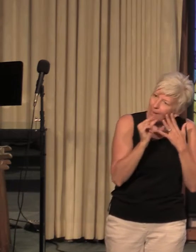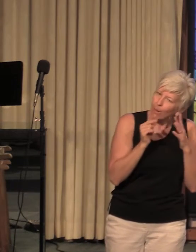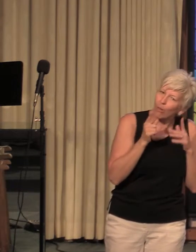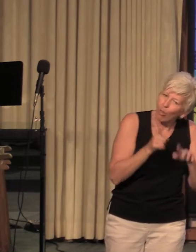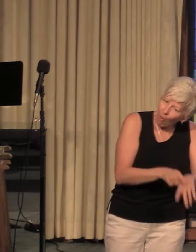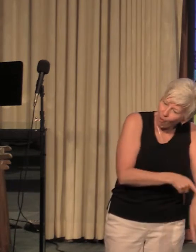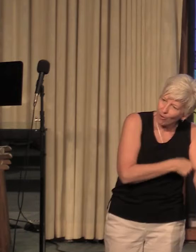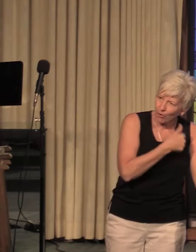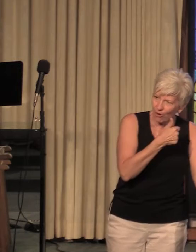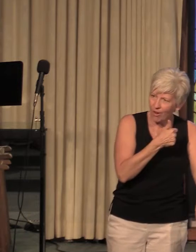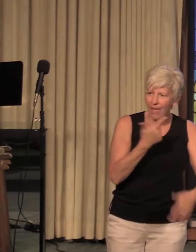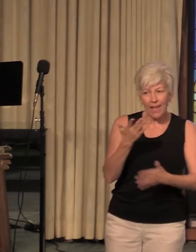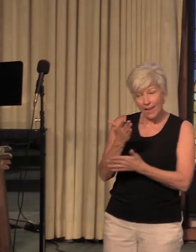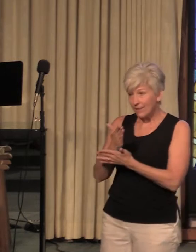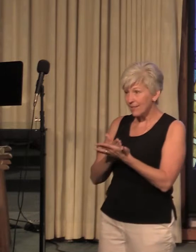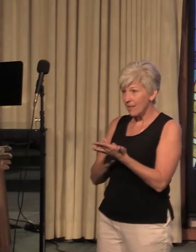to